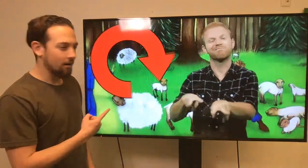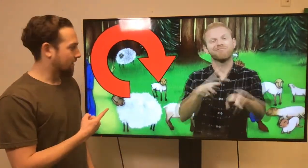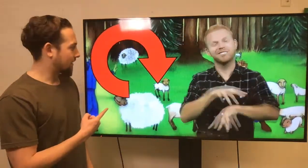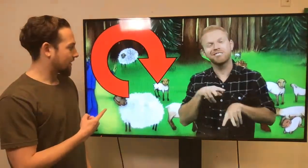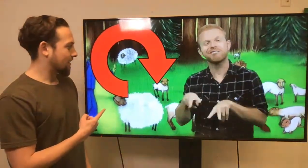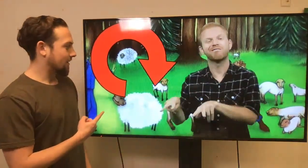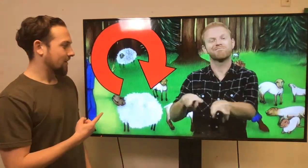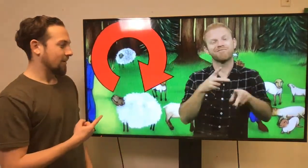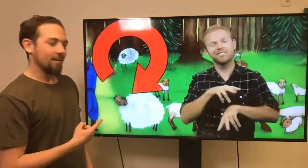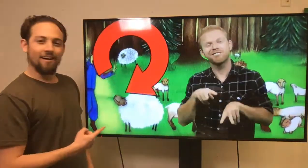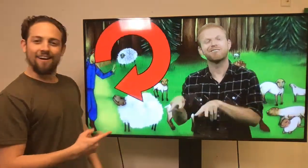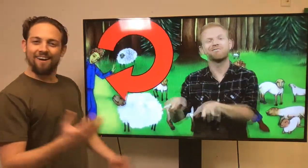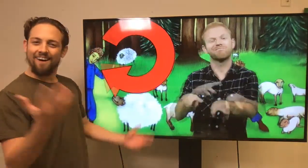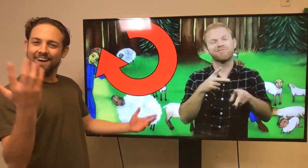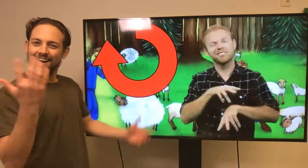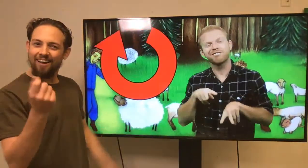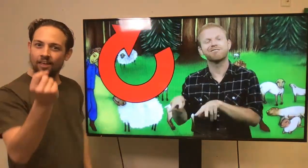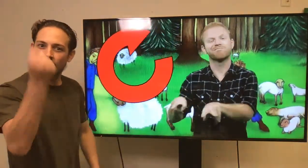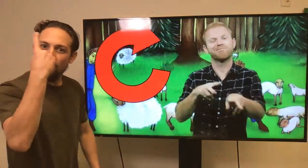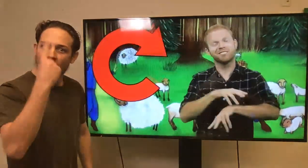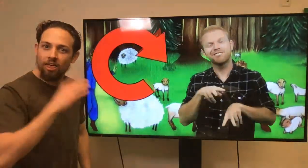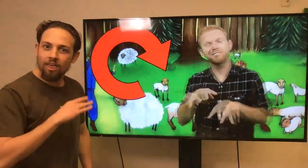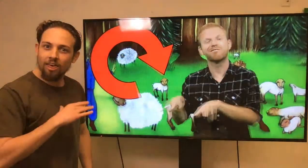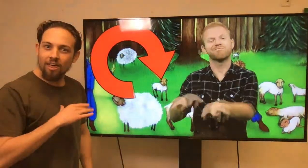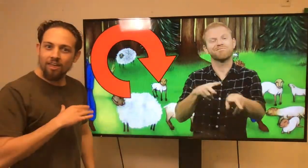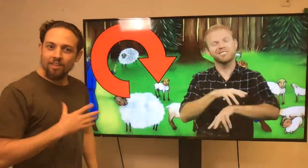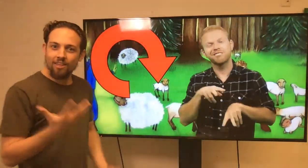It's that same circular motion.